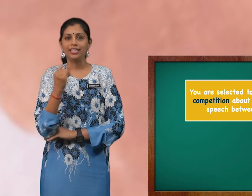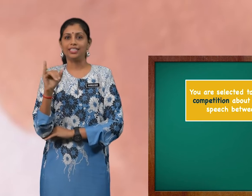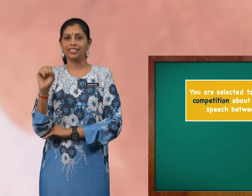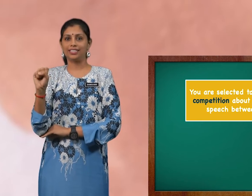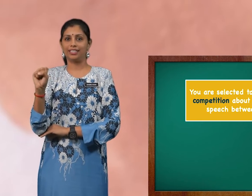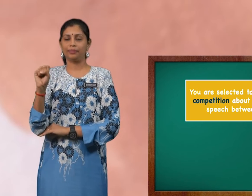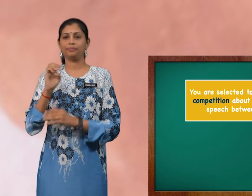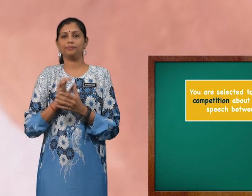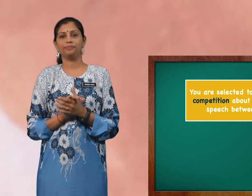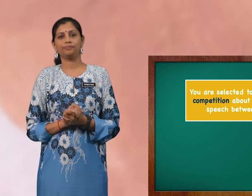greetings.